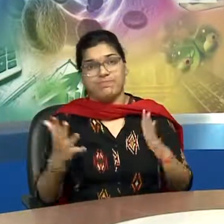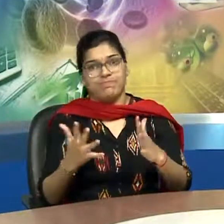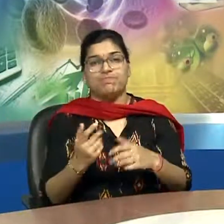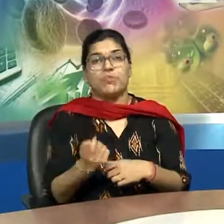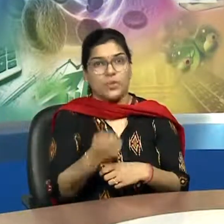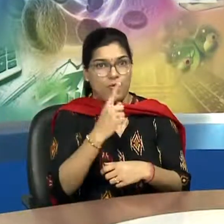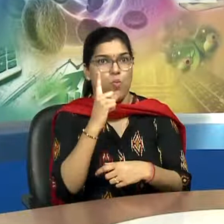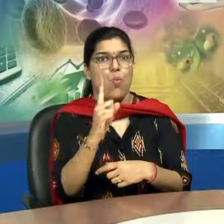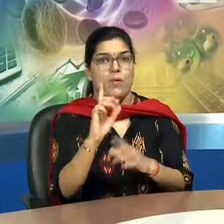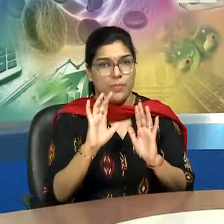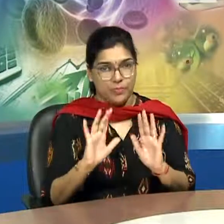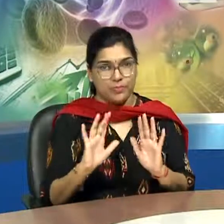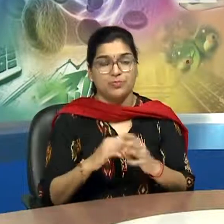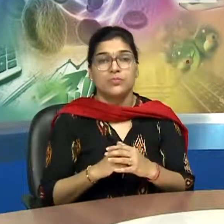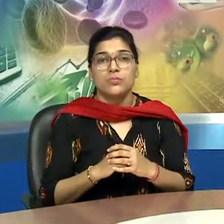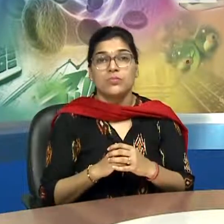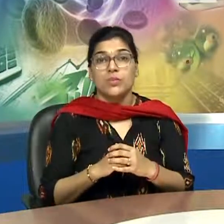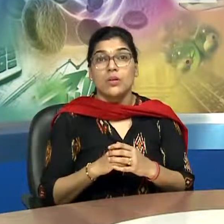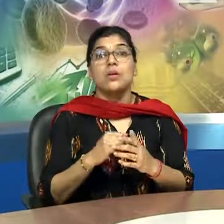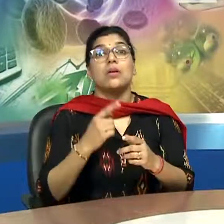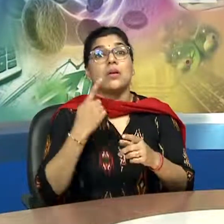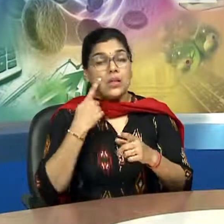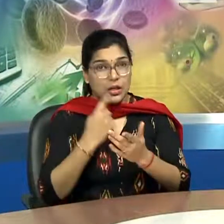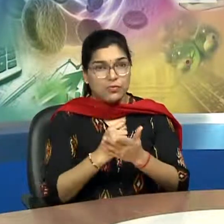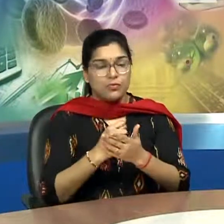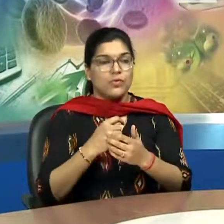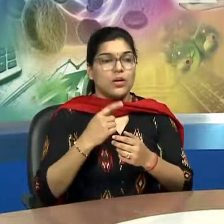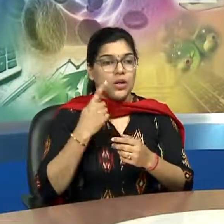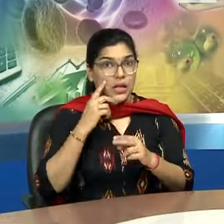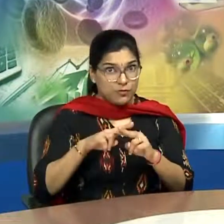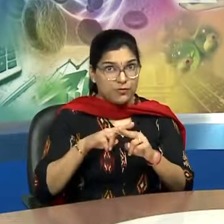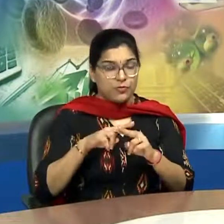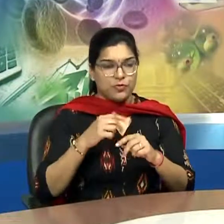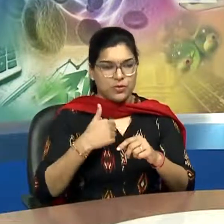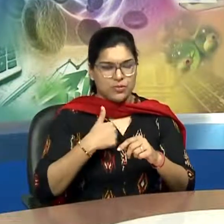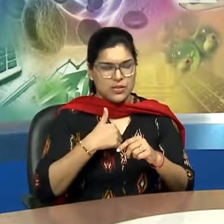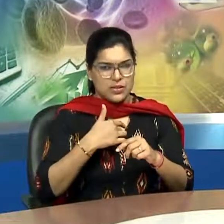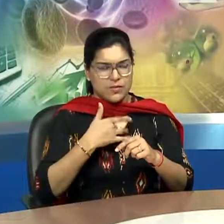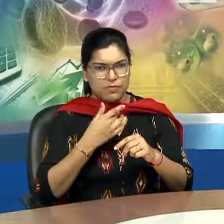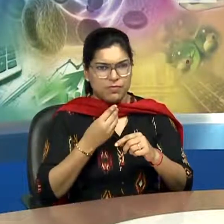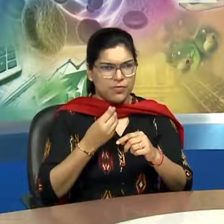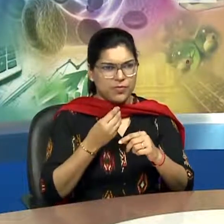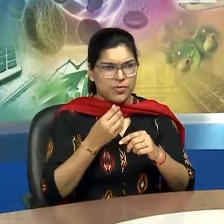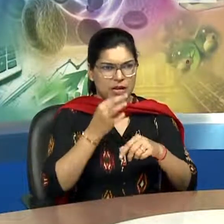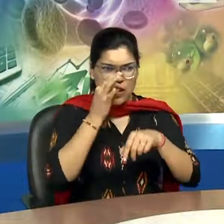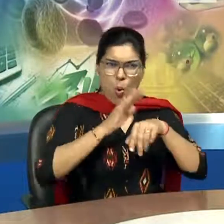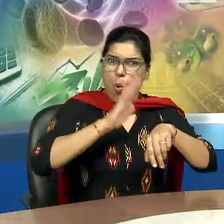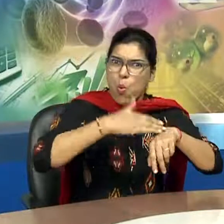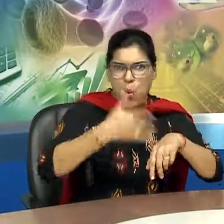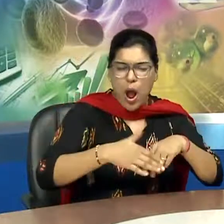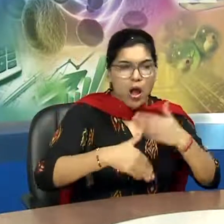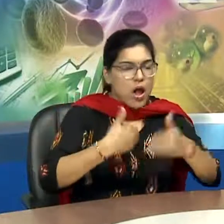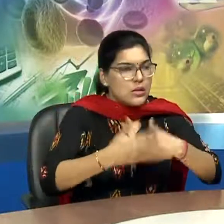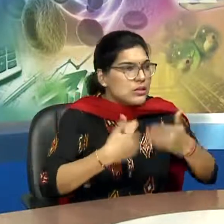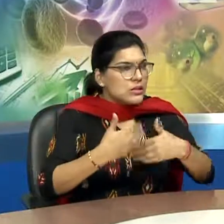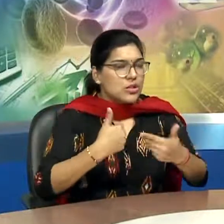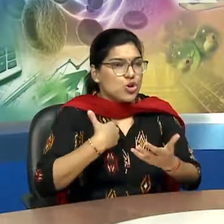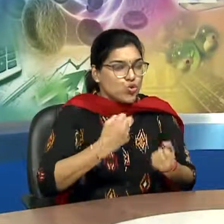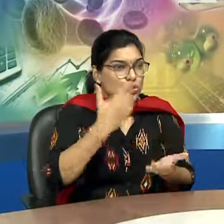often life-saving. There is only one way. that we can save our life